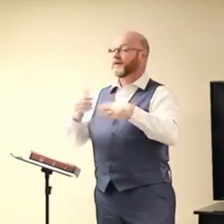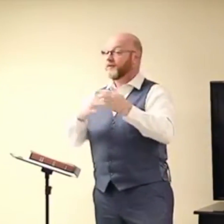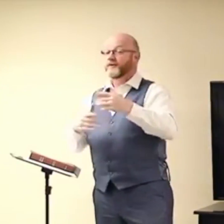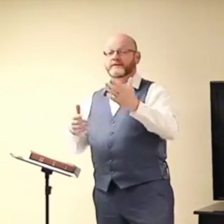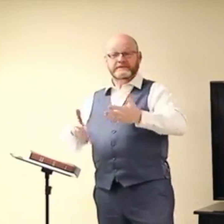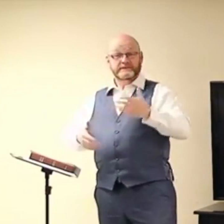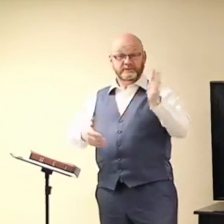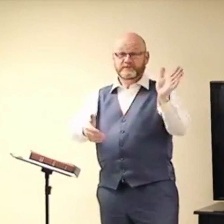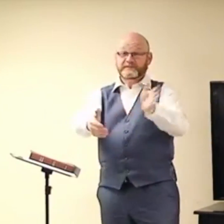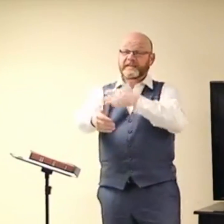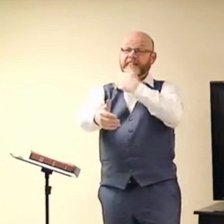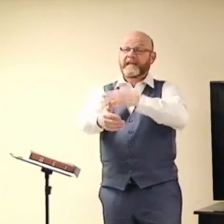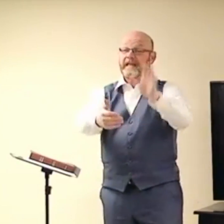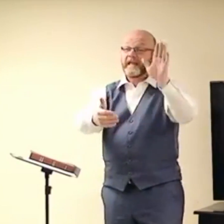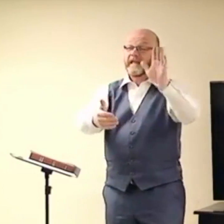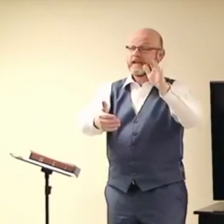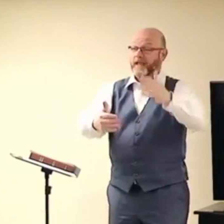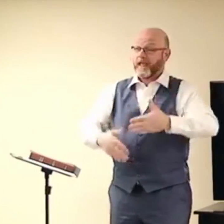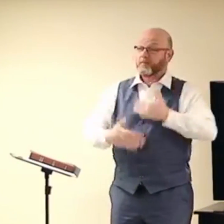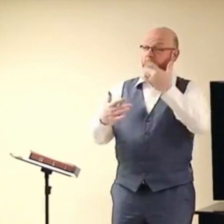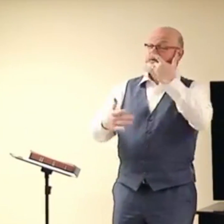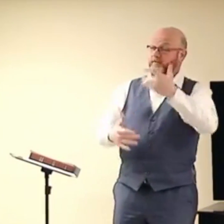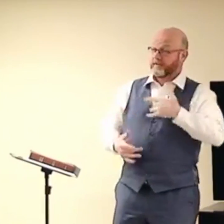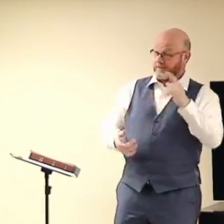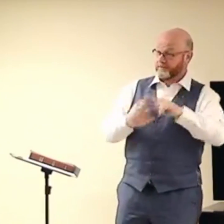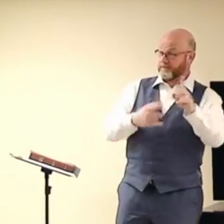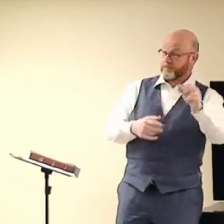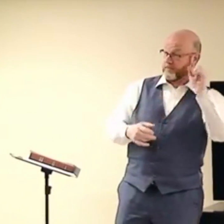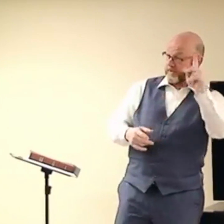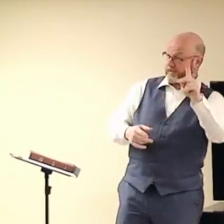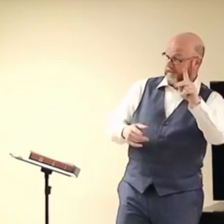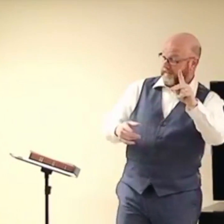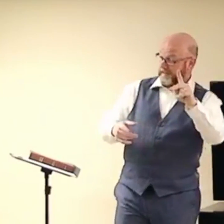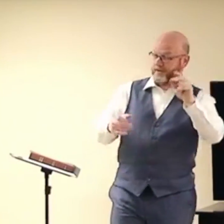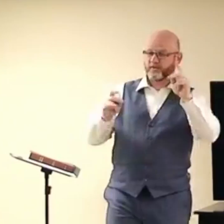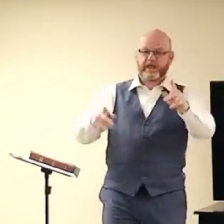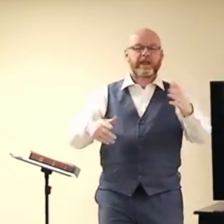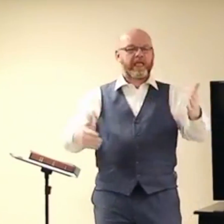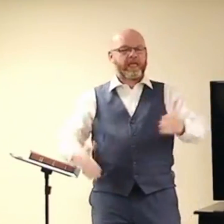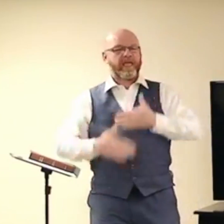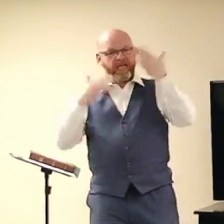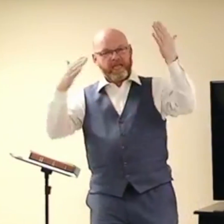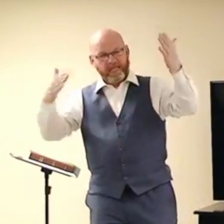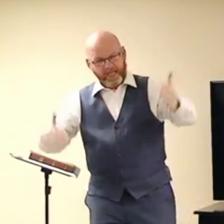there. Actually, 71. So we want to sing you, sign you